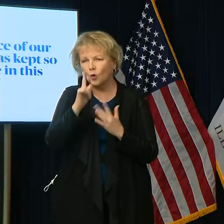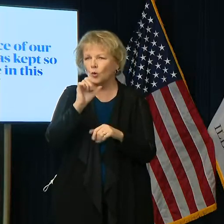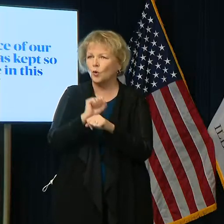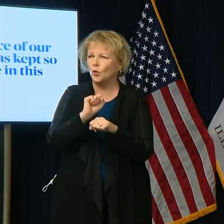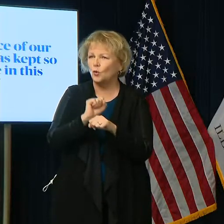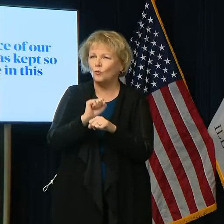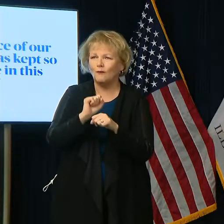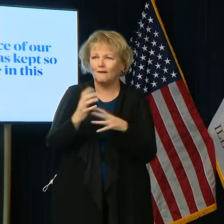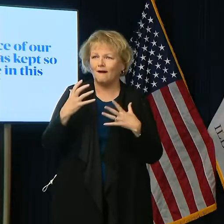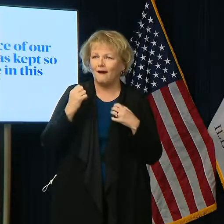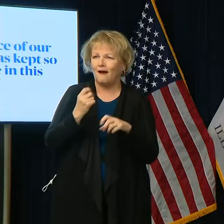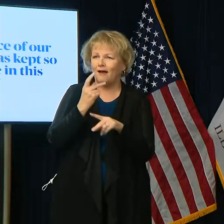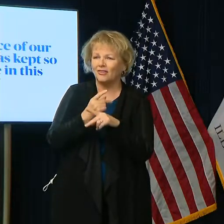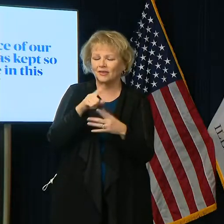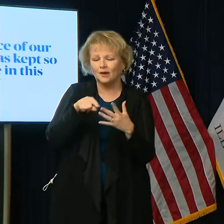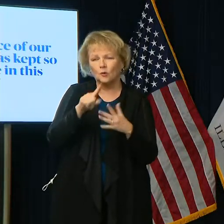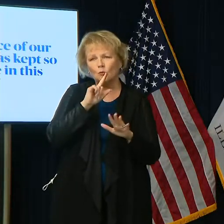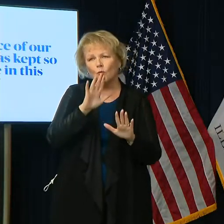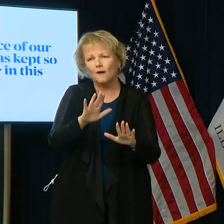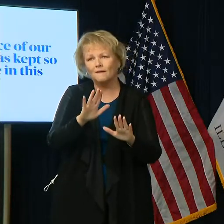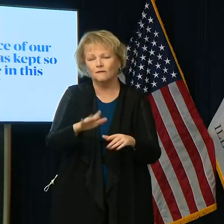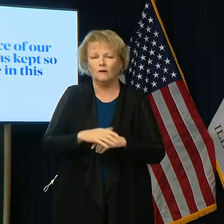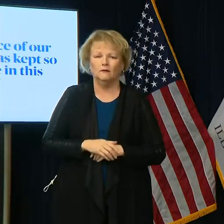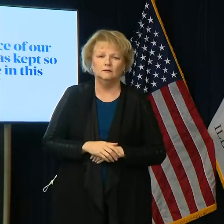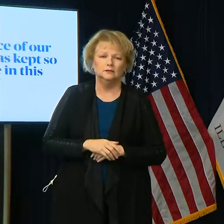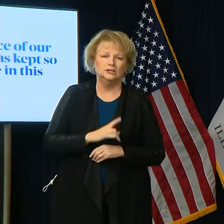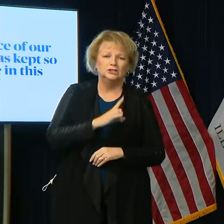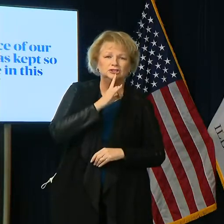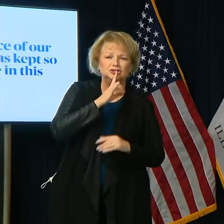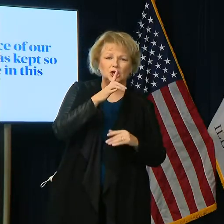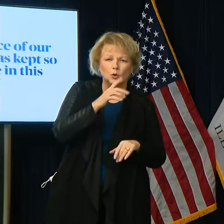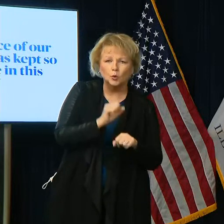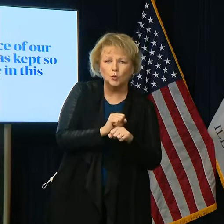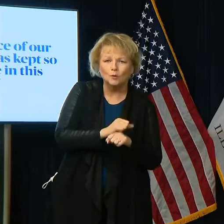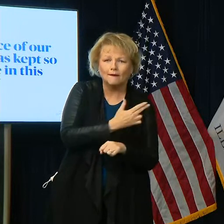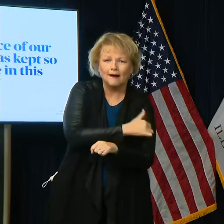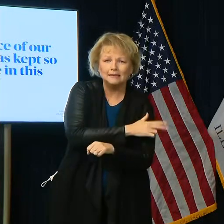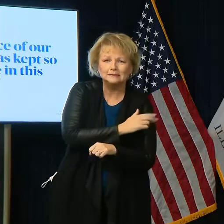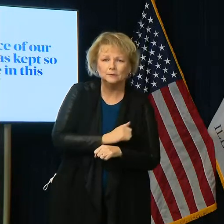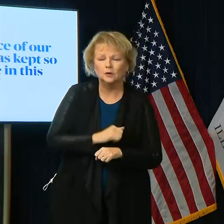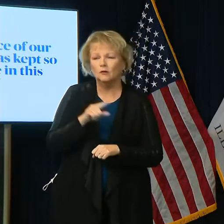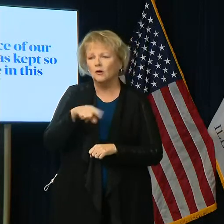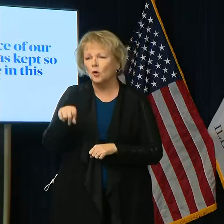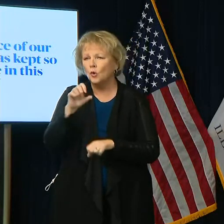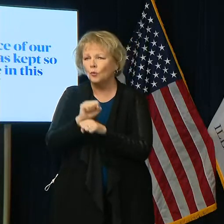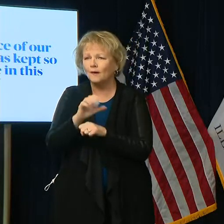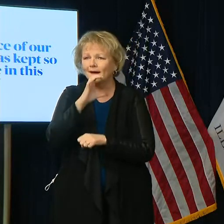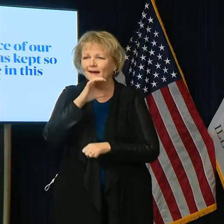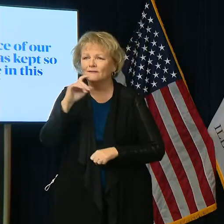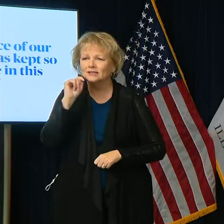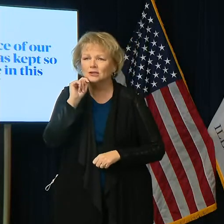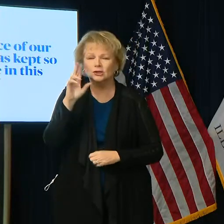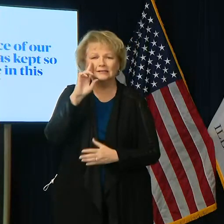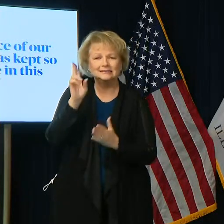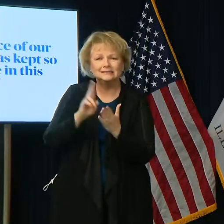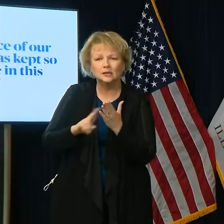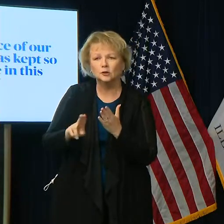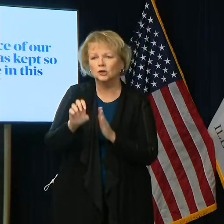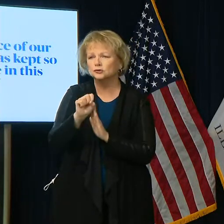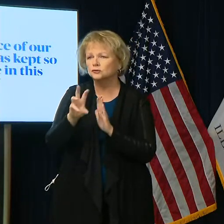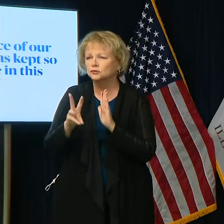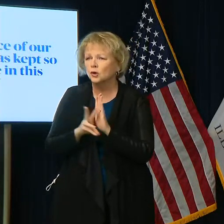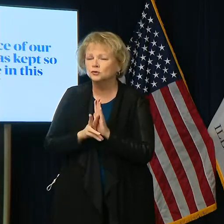healthcare workers, from the janitors to the cafeteria workers to administrative assistants to social